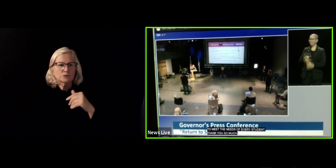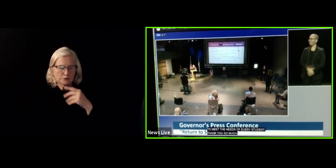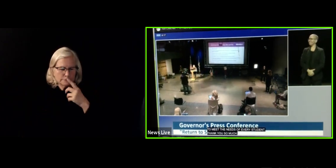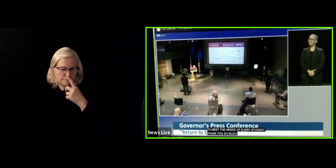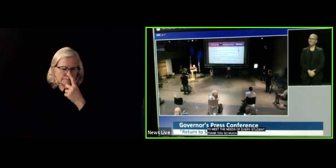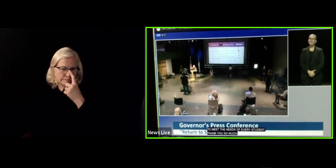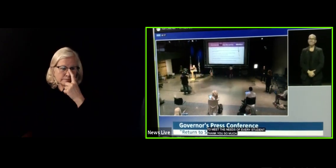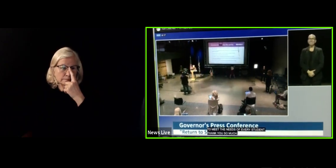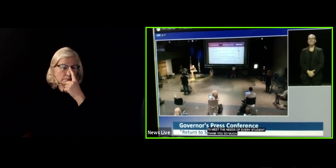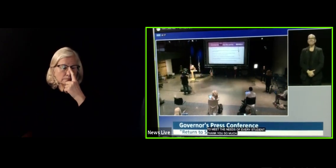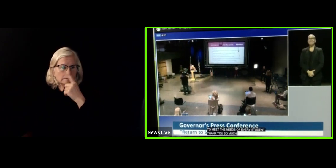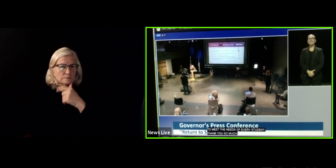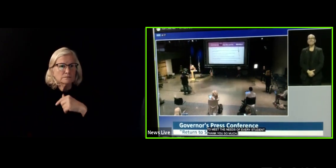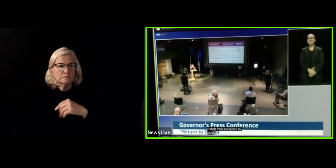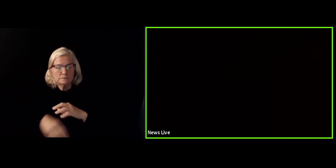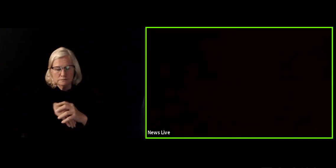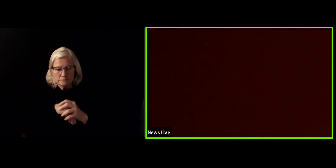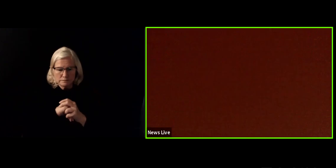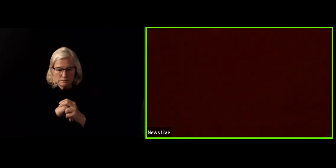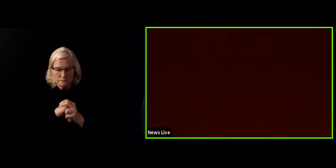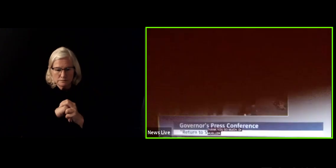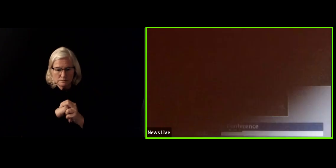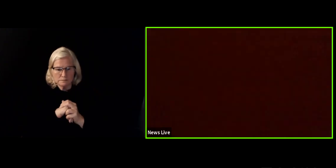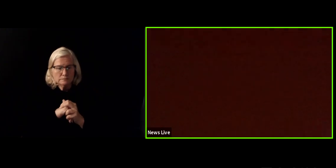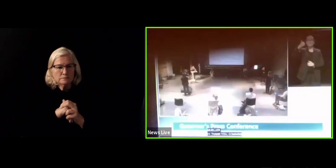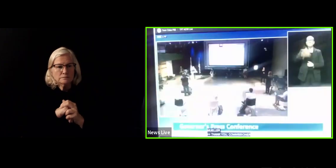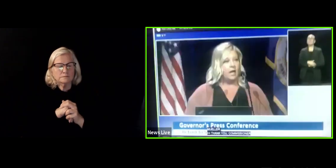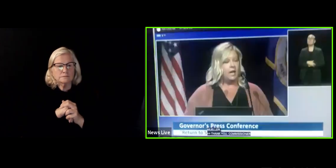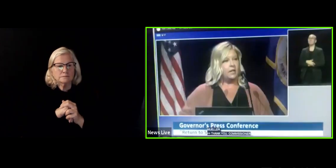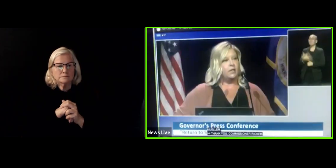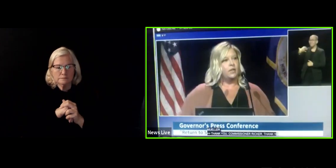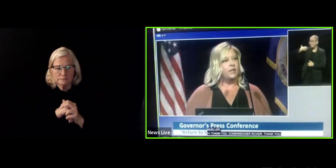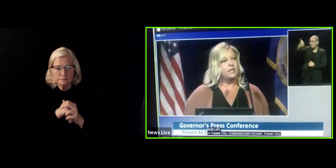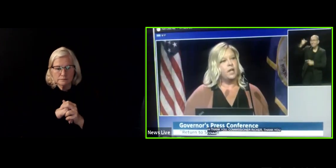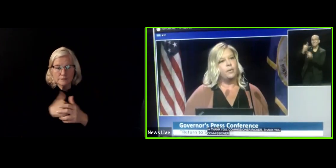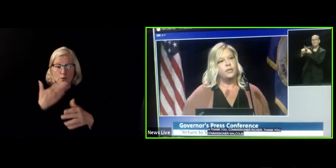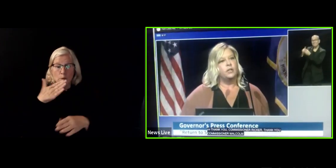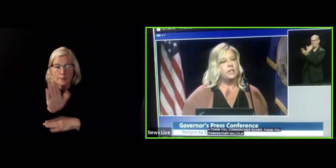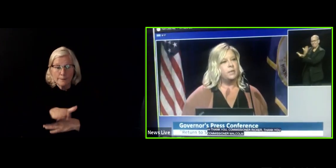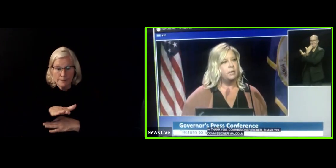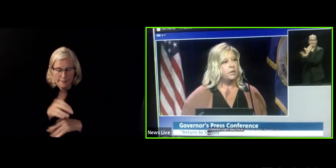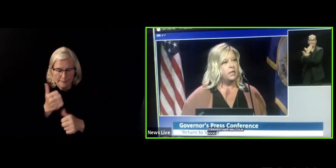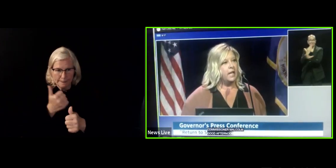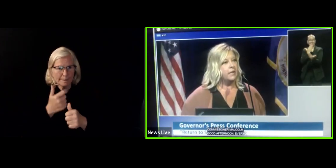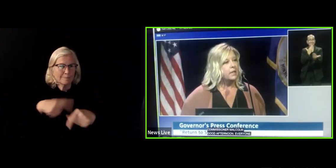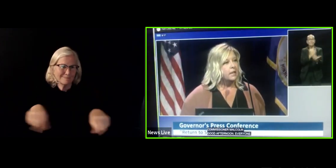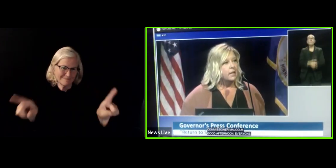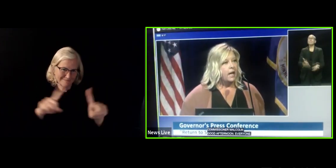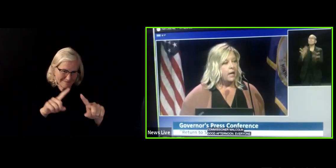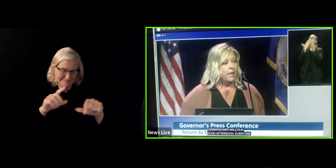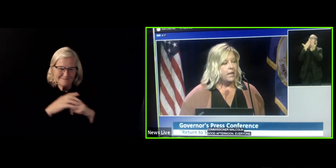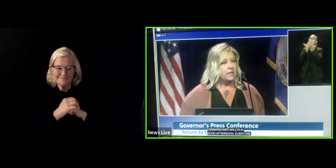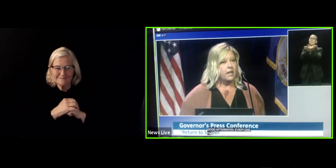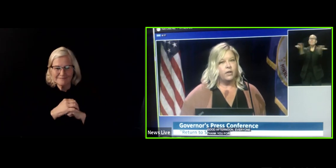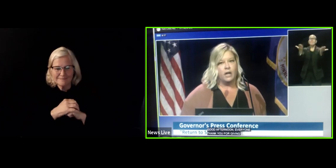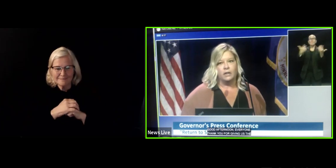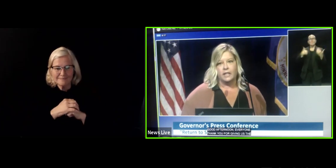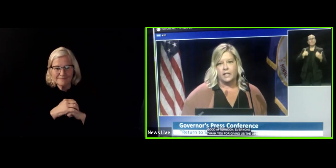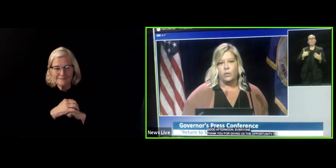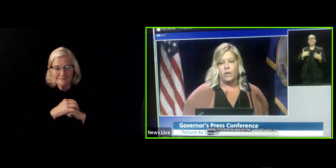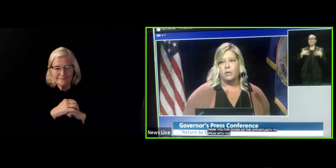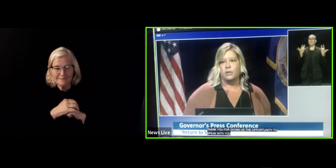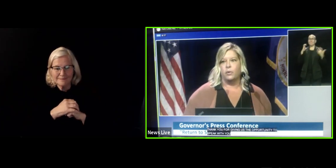Thank you, Commissioner Ricker. Thank you, Commissioner Malcolm. Good afternoon, everyone, and thank you for giving us the opportunity to speak with you today. As the governor